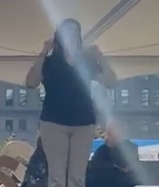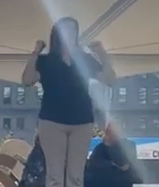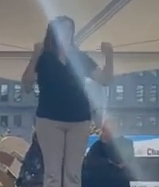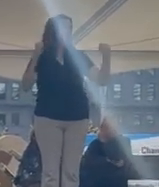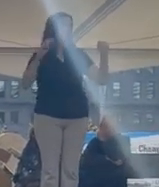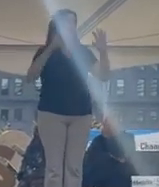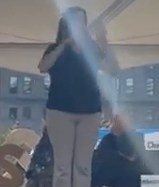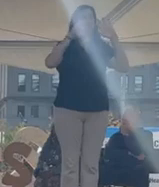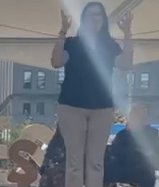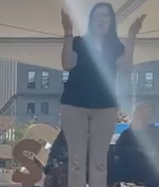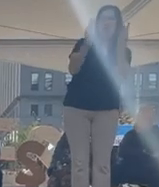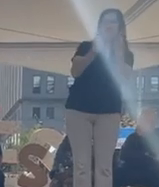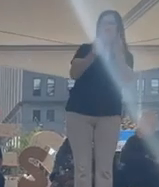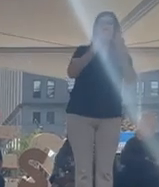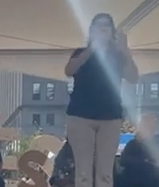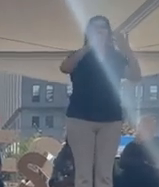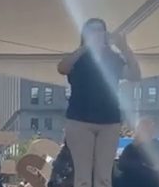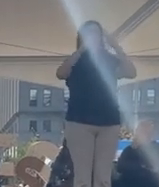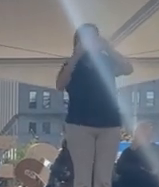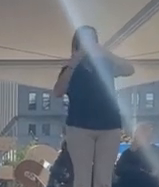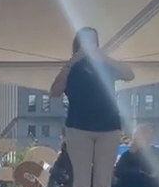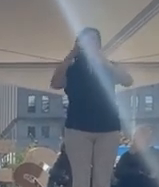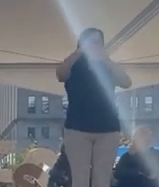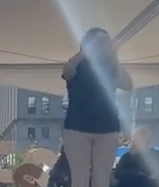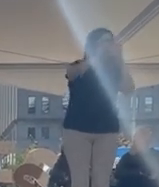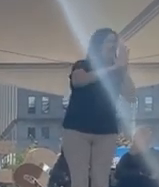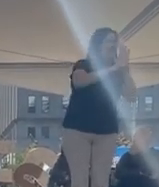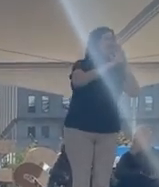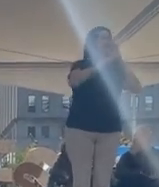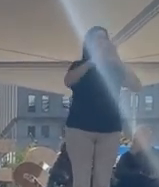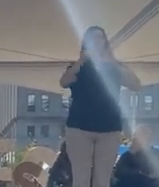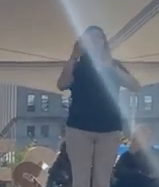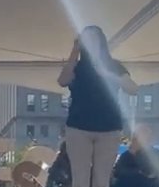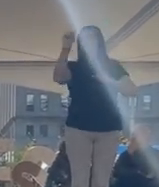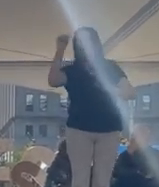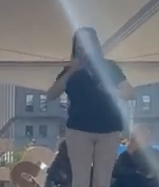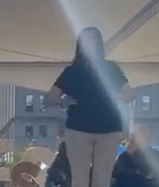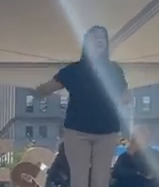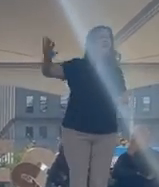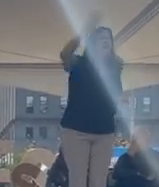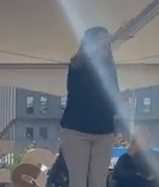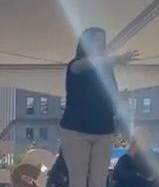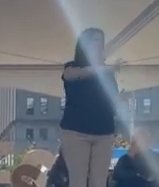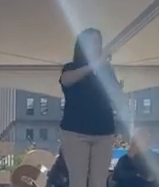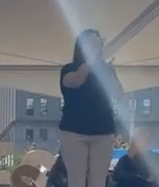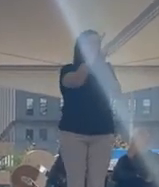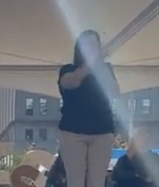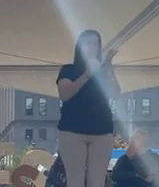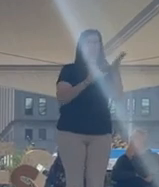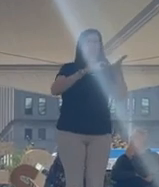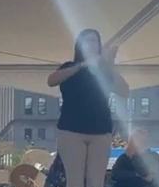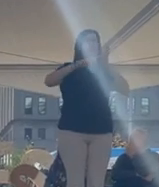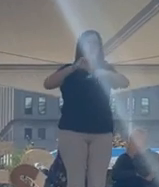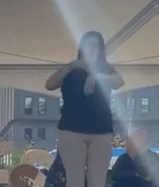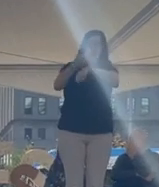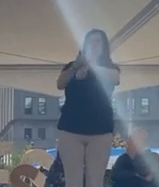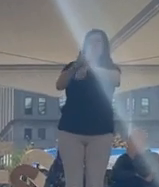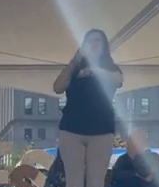as families, communities, states, and as a country. They are the backbone of